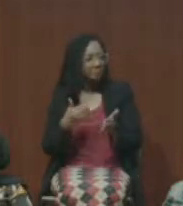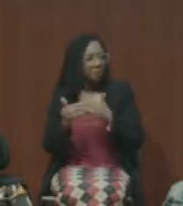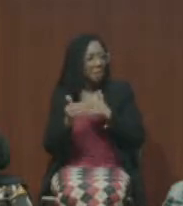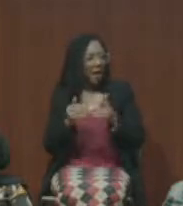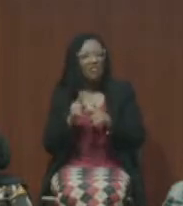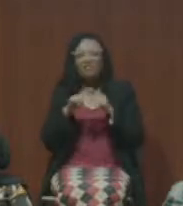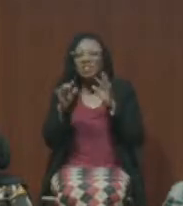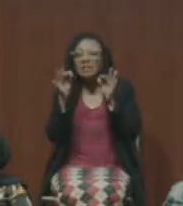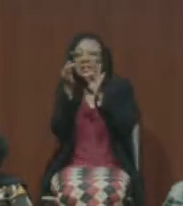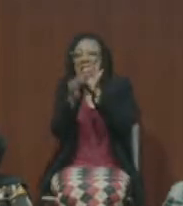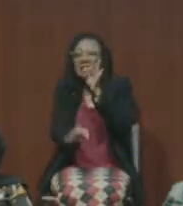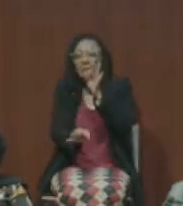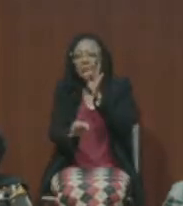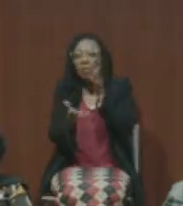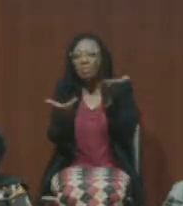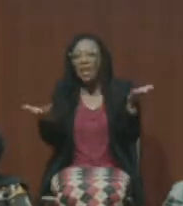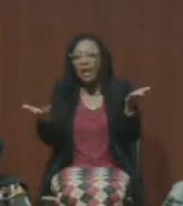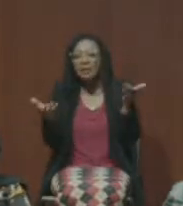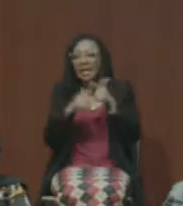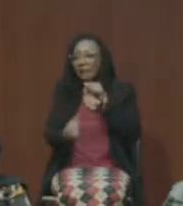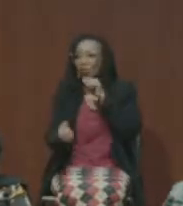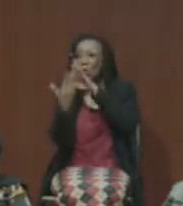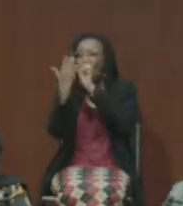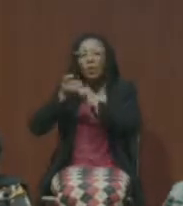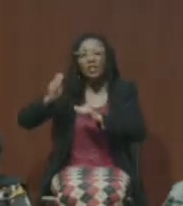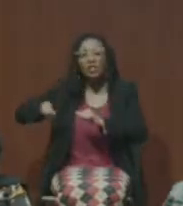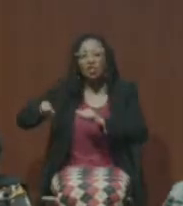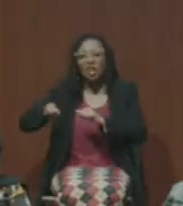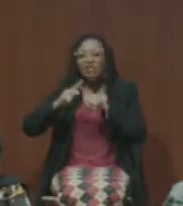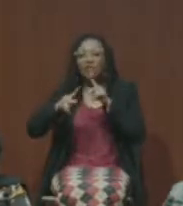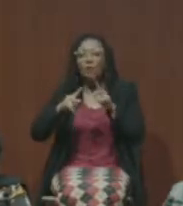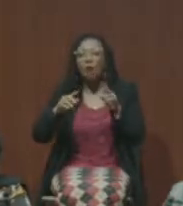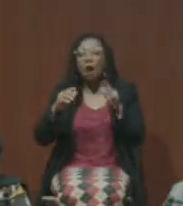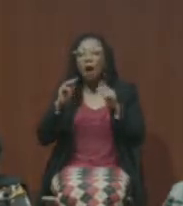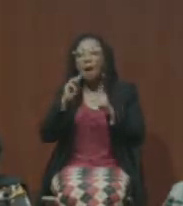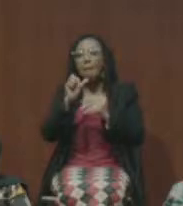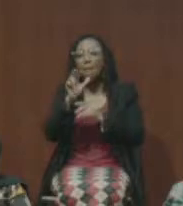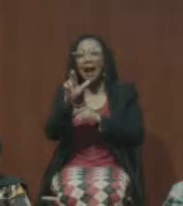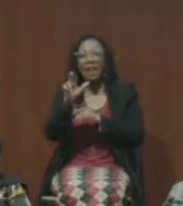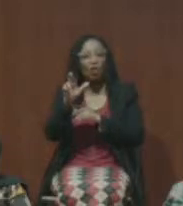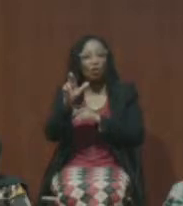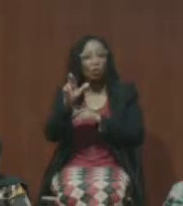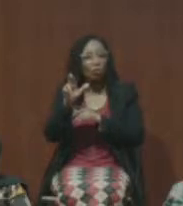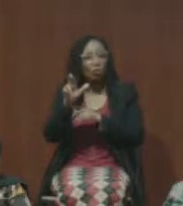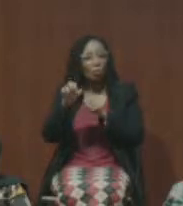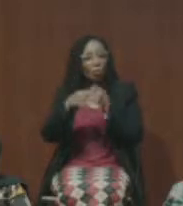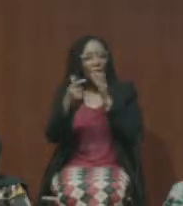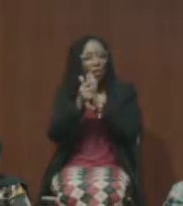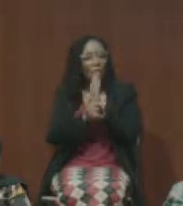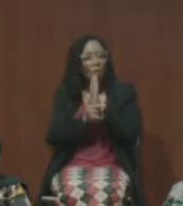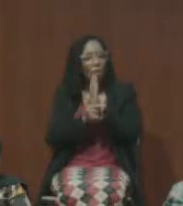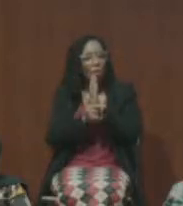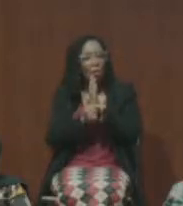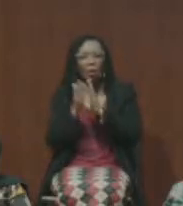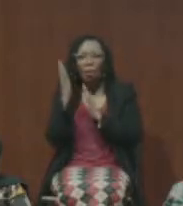infraction without a judge or anything like that. Why